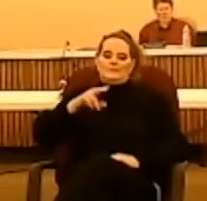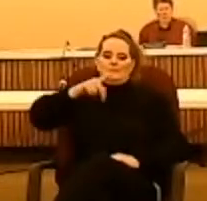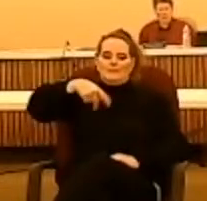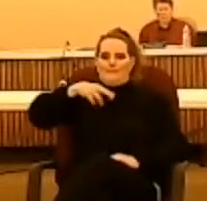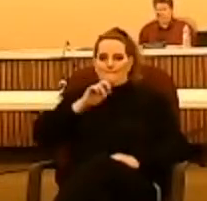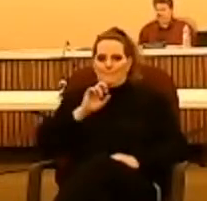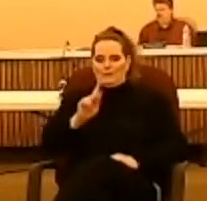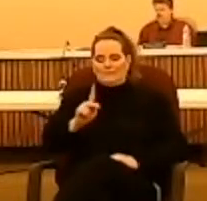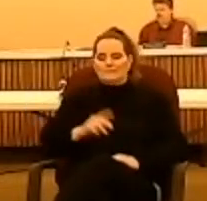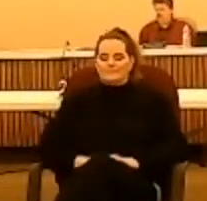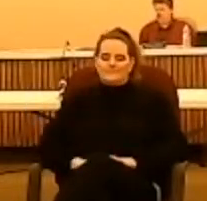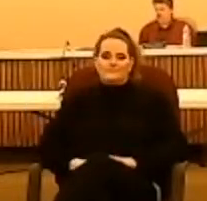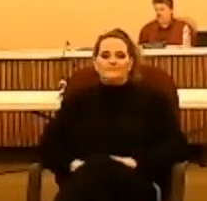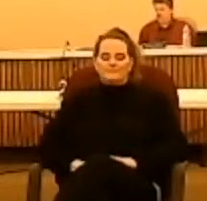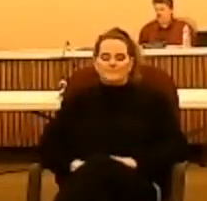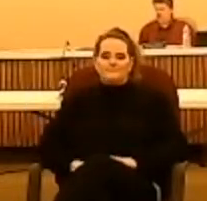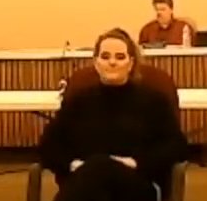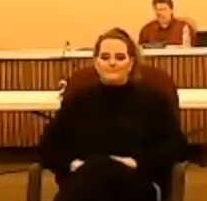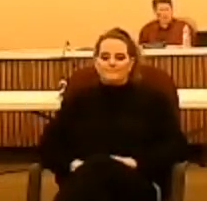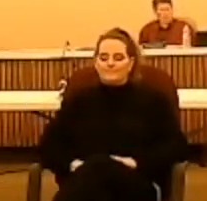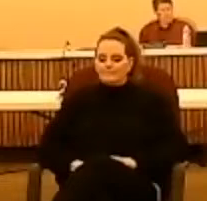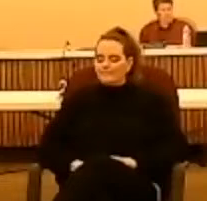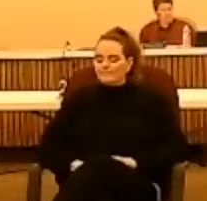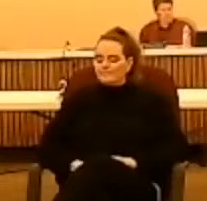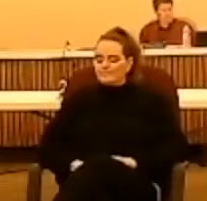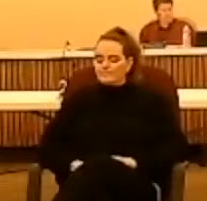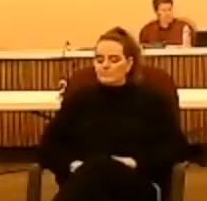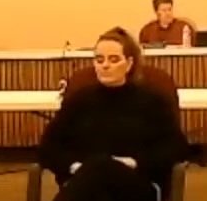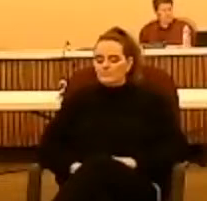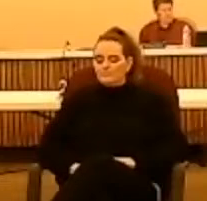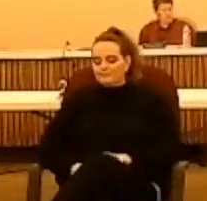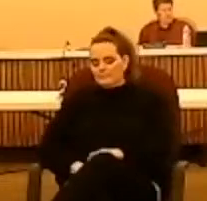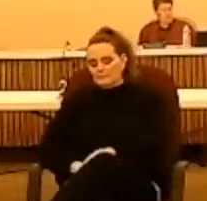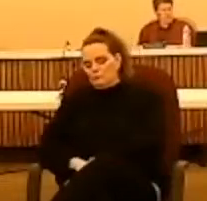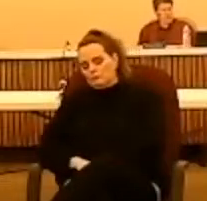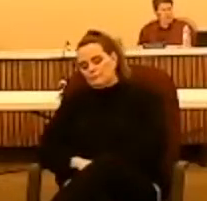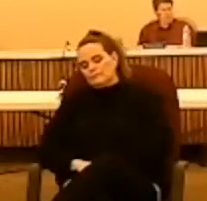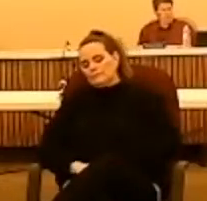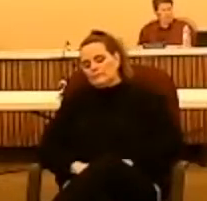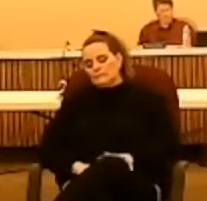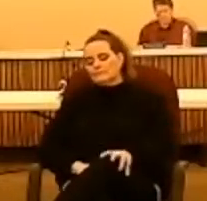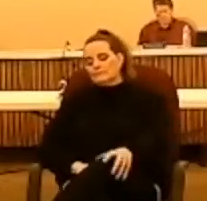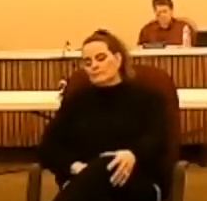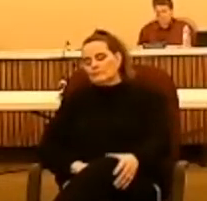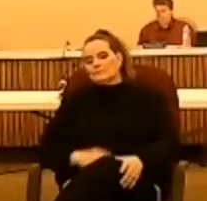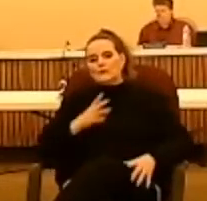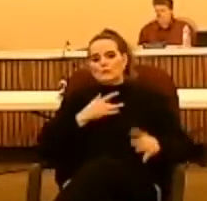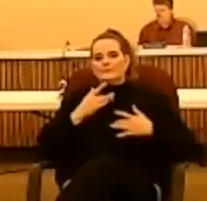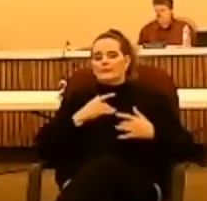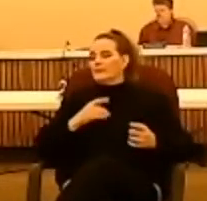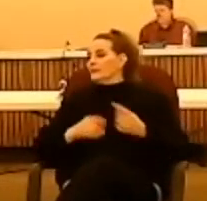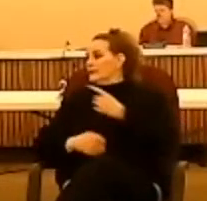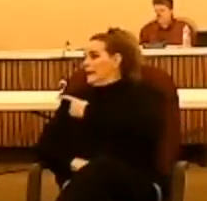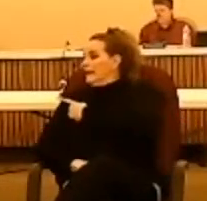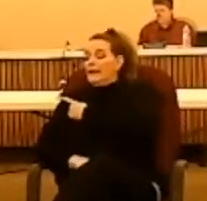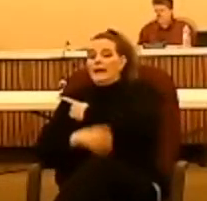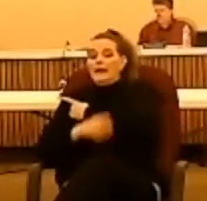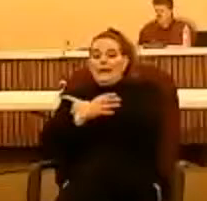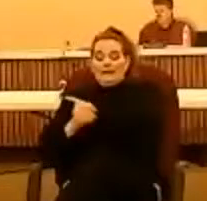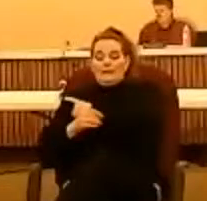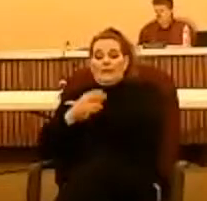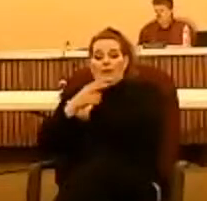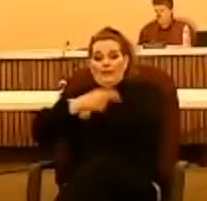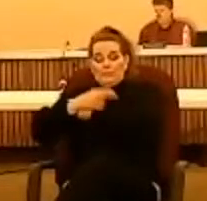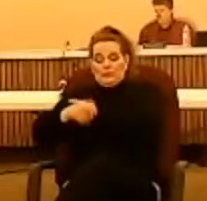history. So looking forward to that one. Yes, and in reference to the Historic